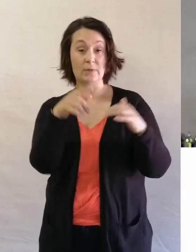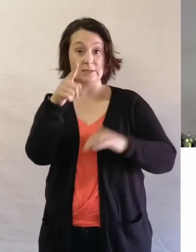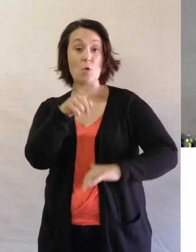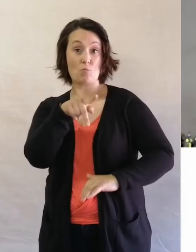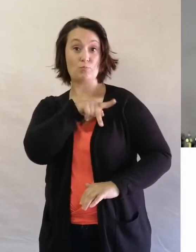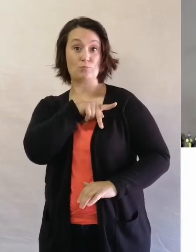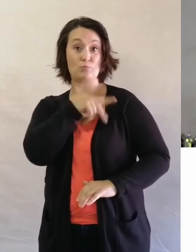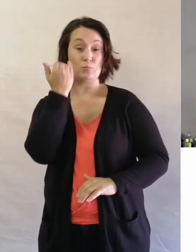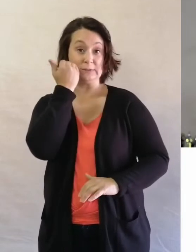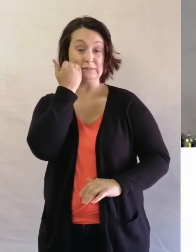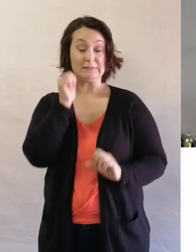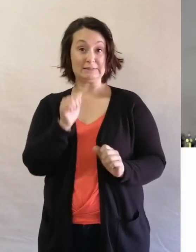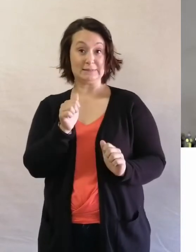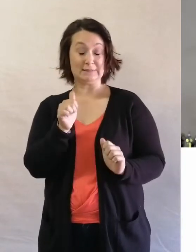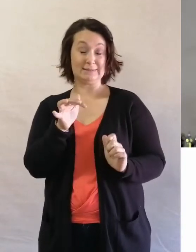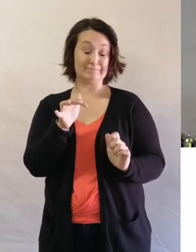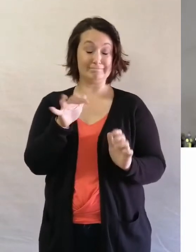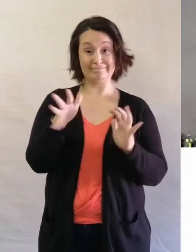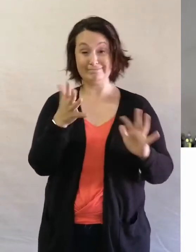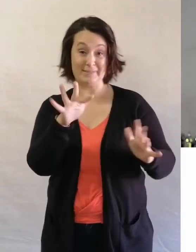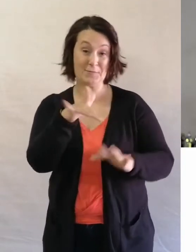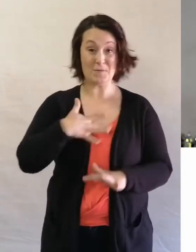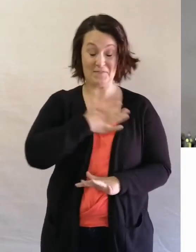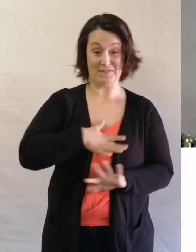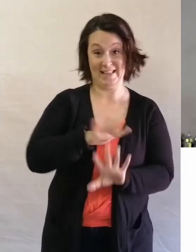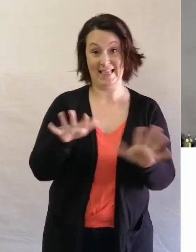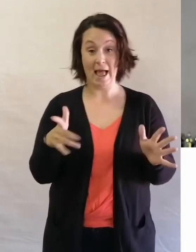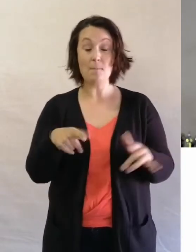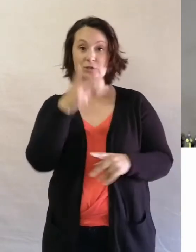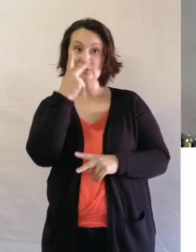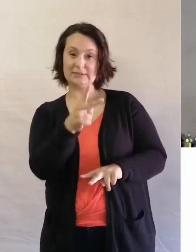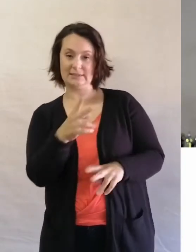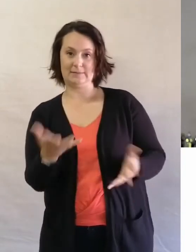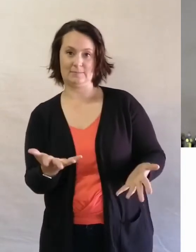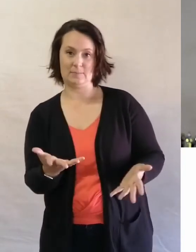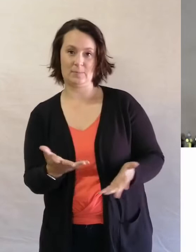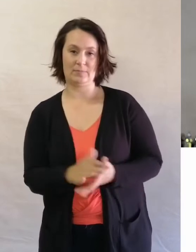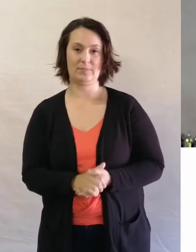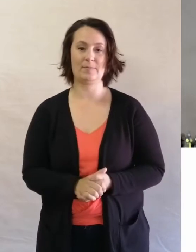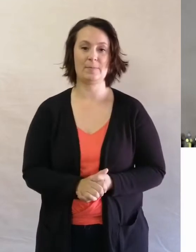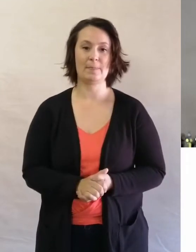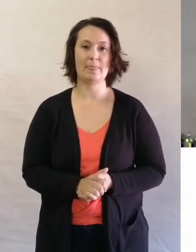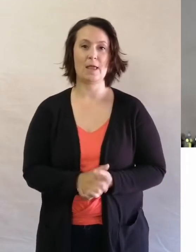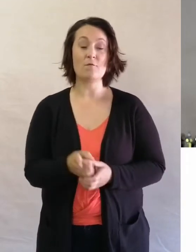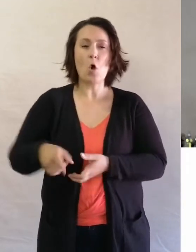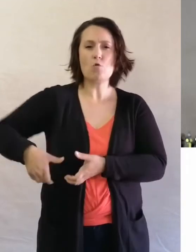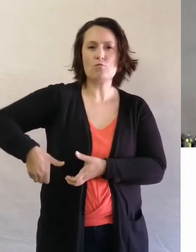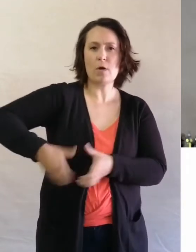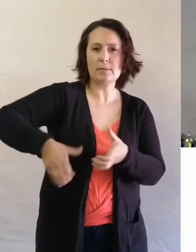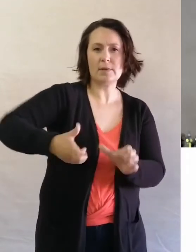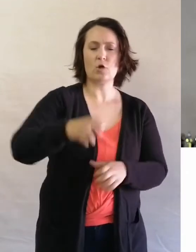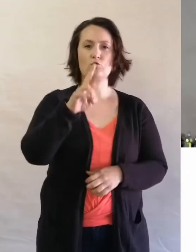matter your side of that political spectrum. What about Rusty Erasmus? Our rugby was in tatters,